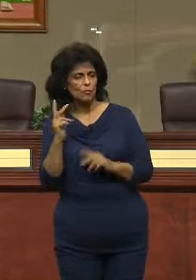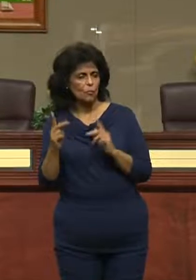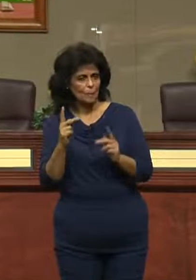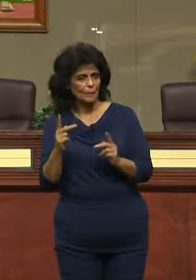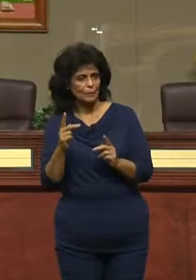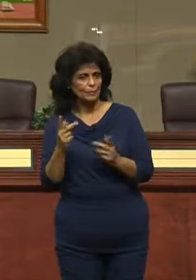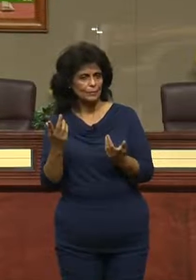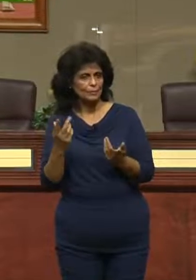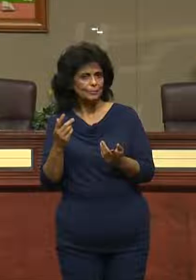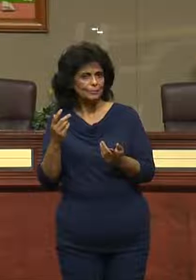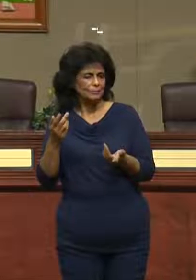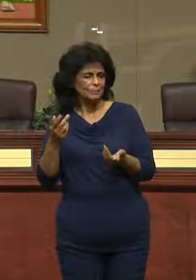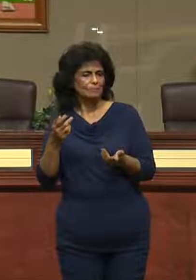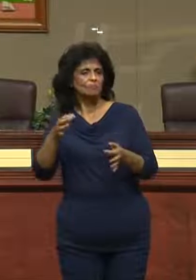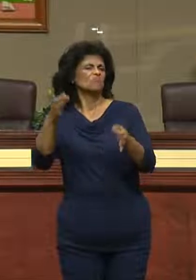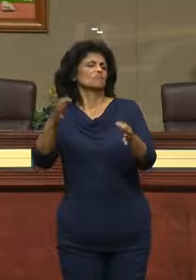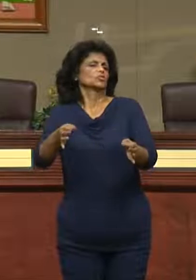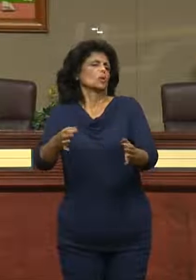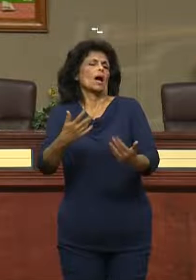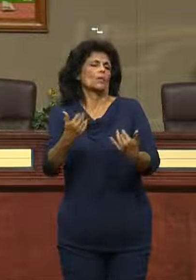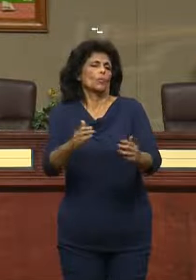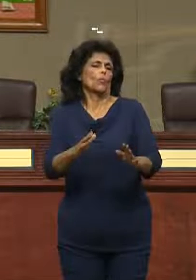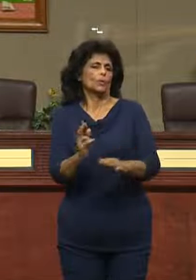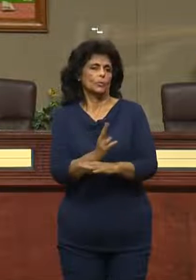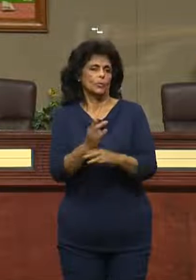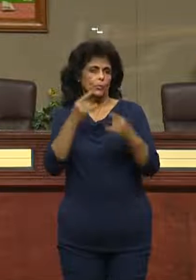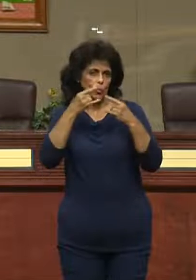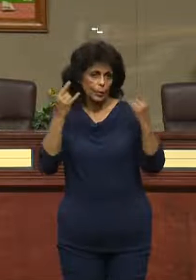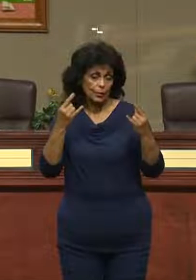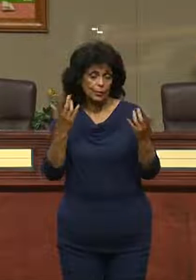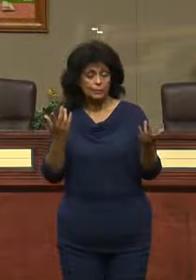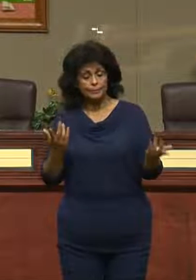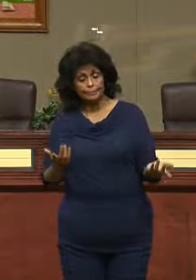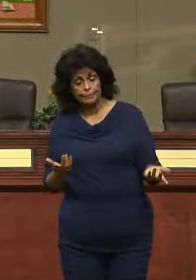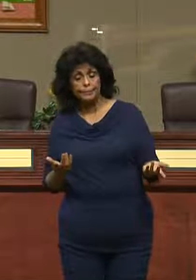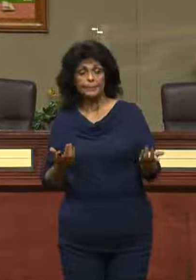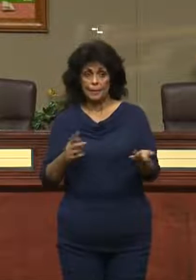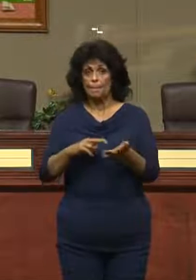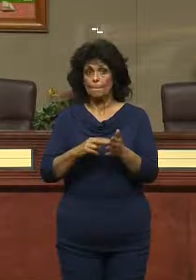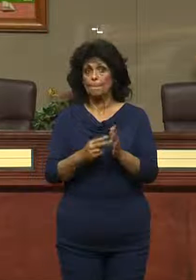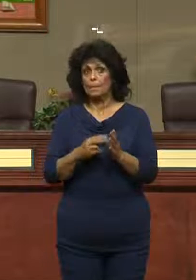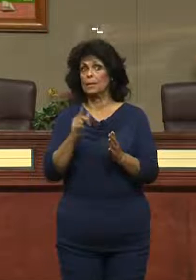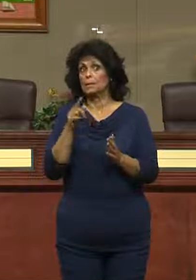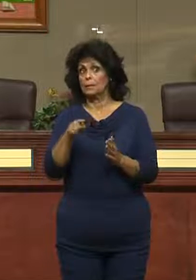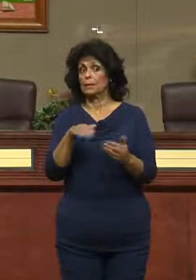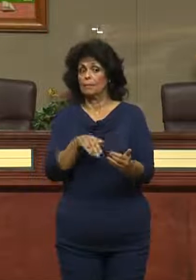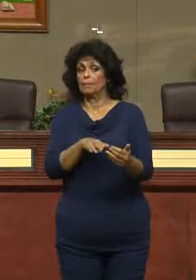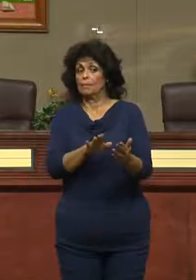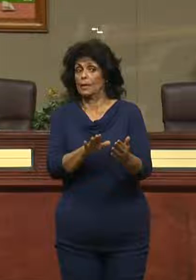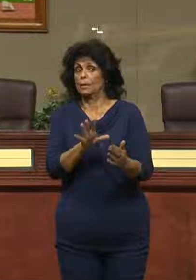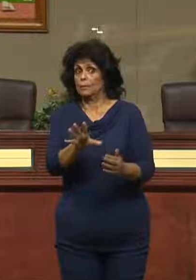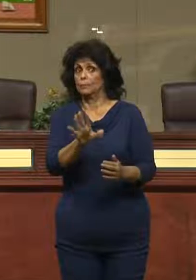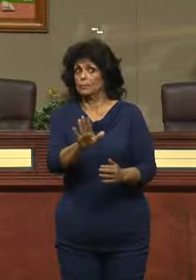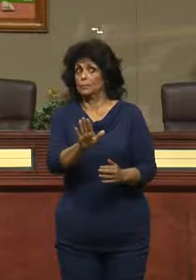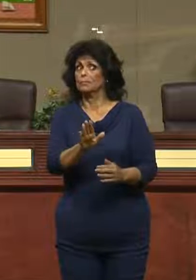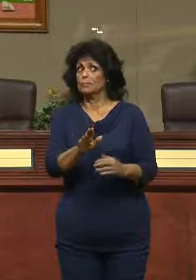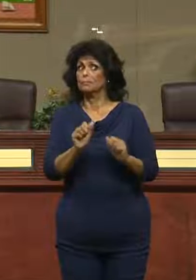not to wear facial coverings, and they did so at their own apparel. So.